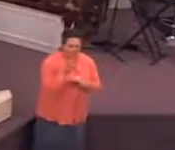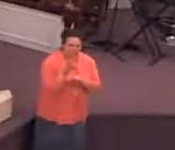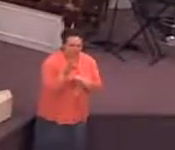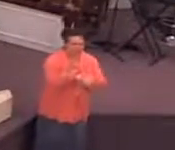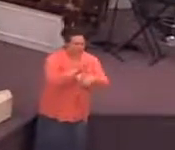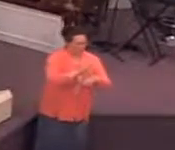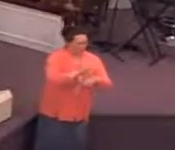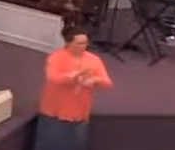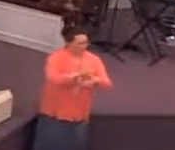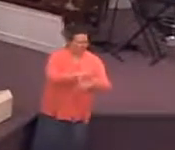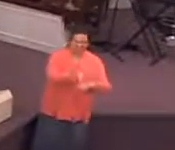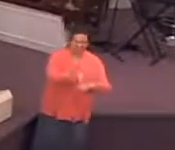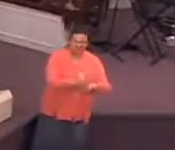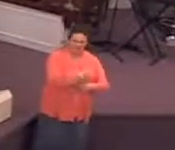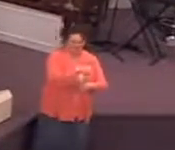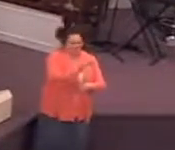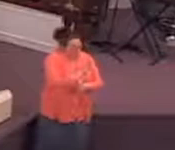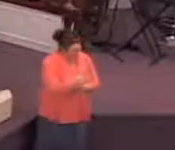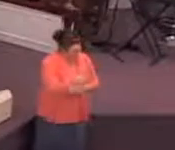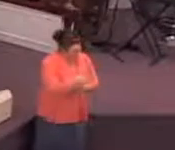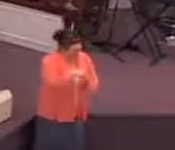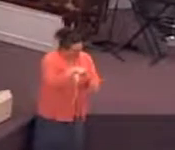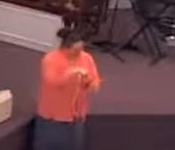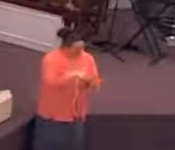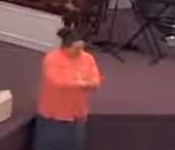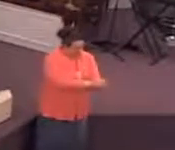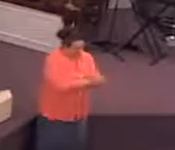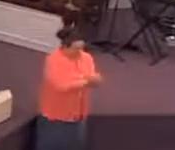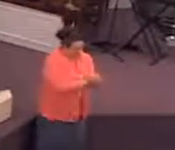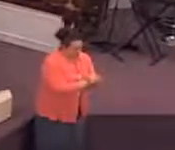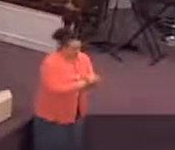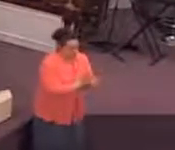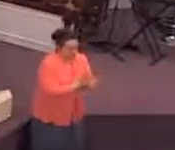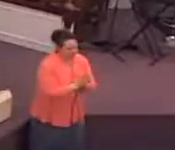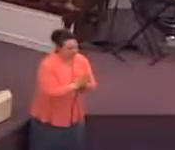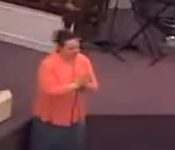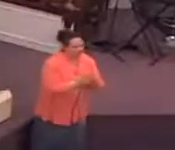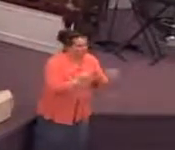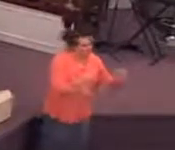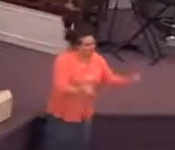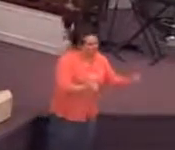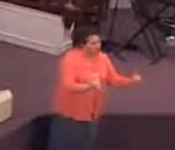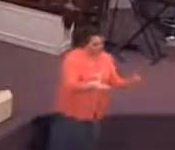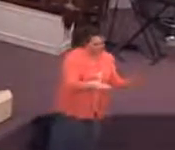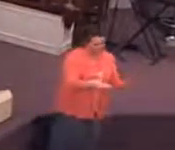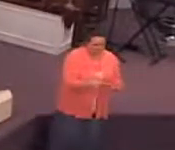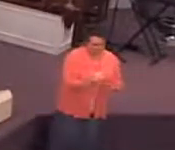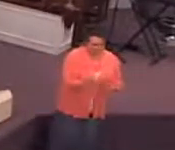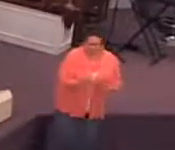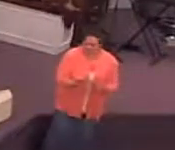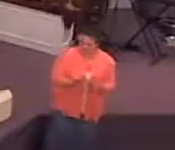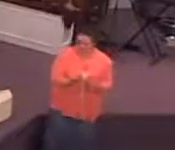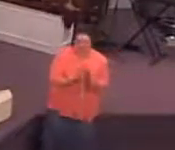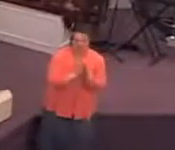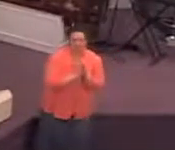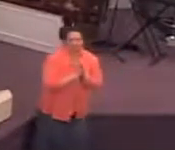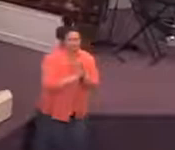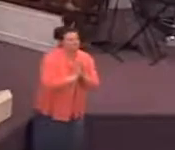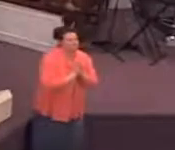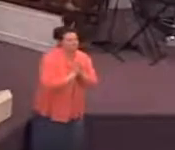Could we stand together tonight? I think we ought to all just find a place to pray to God, and not just a little lay me down to sleep prayer